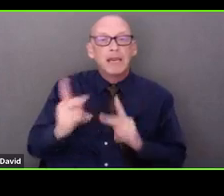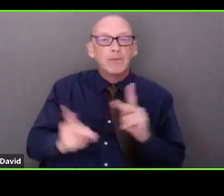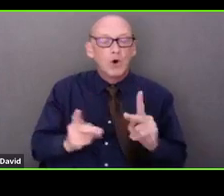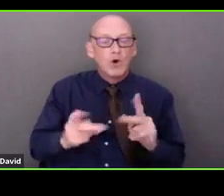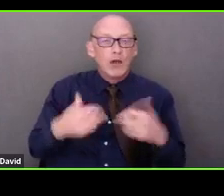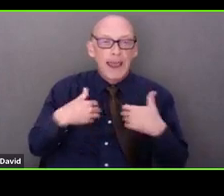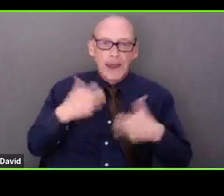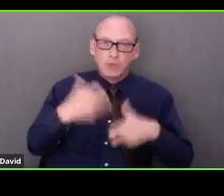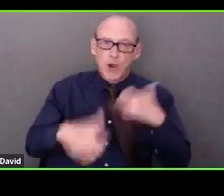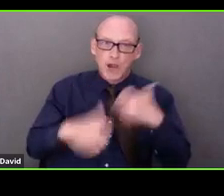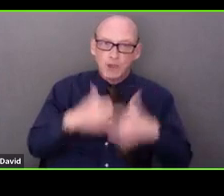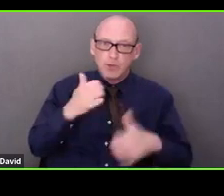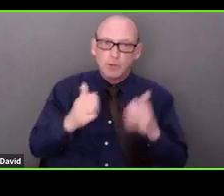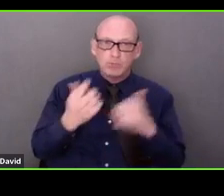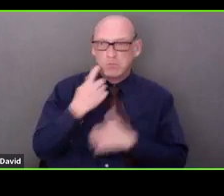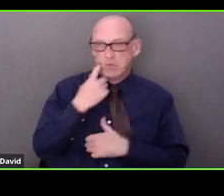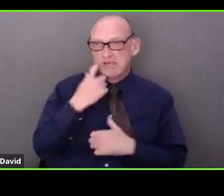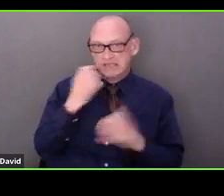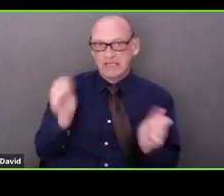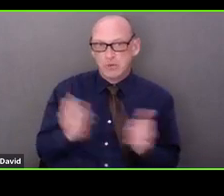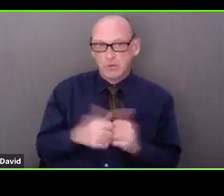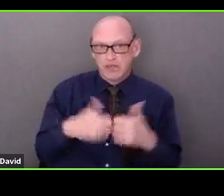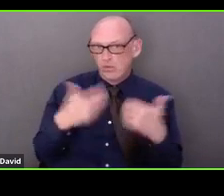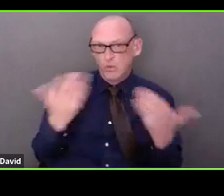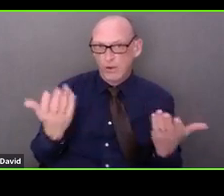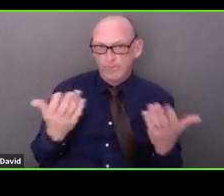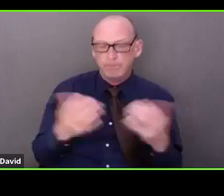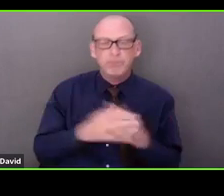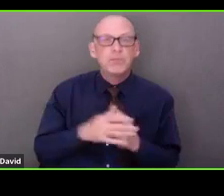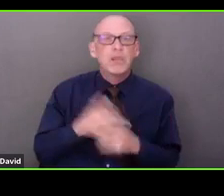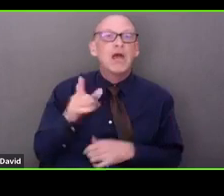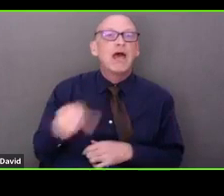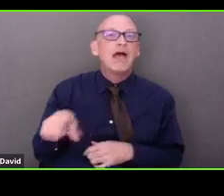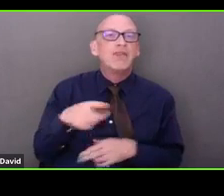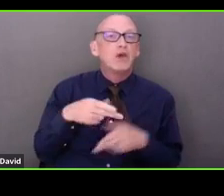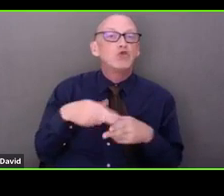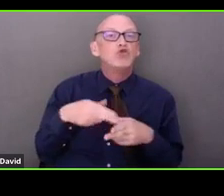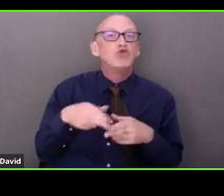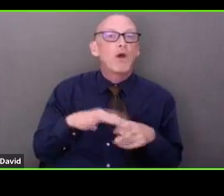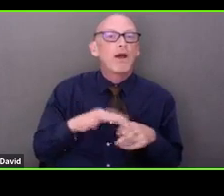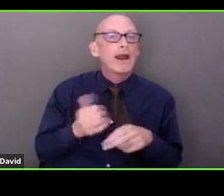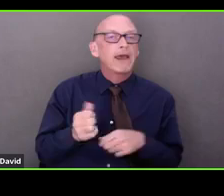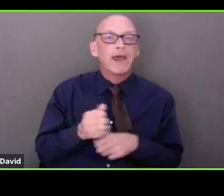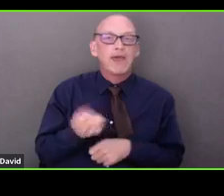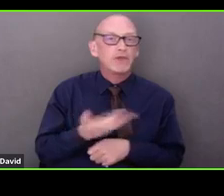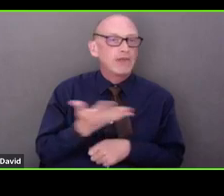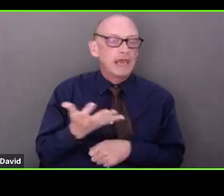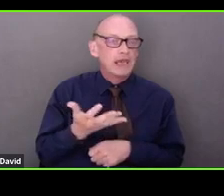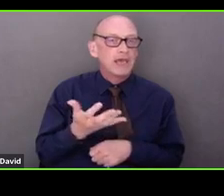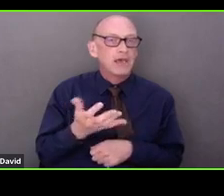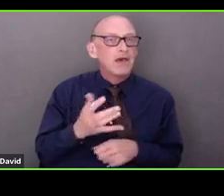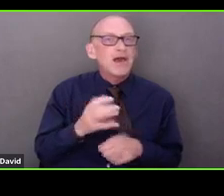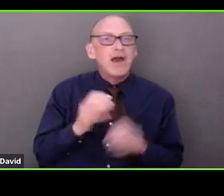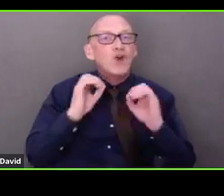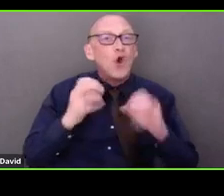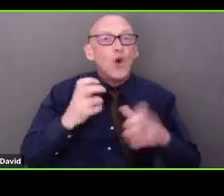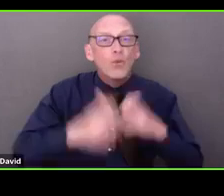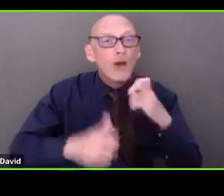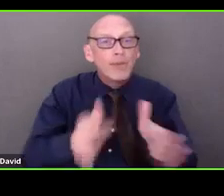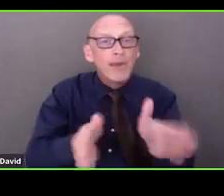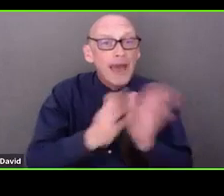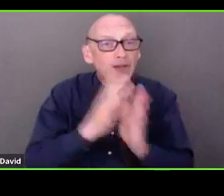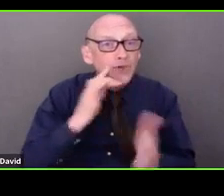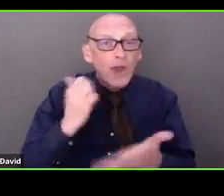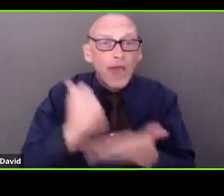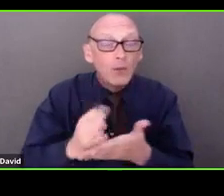difficulty with lately is, they're short on things, and there's nothing wrong with asking for help. And if you can do something, if you